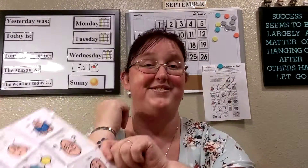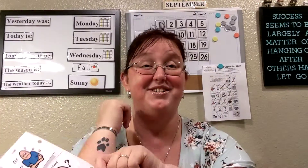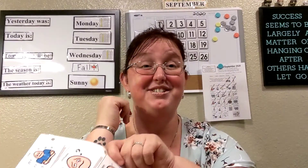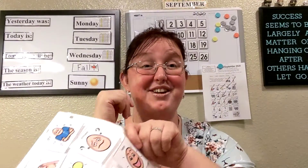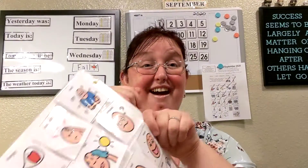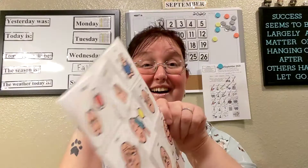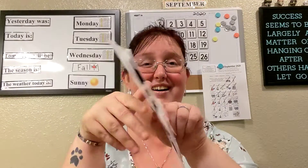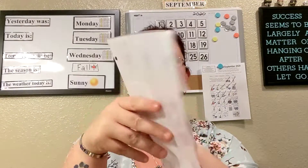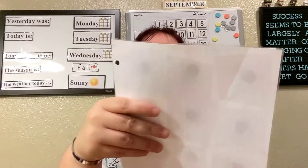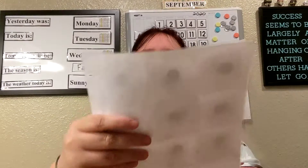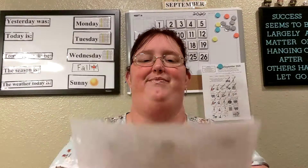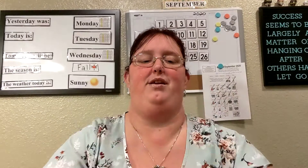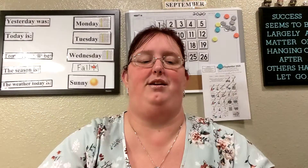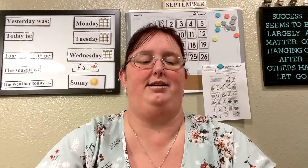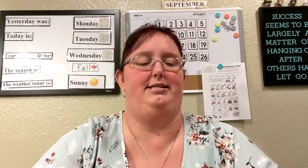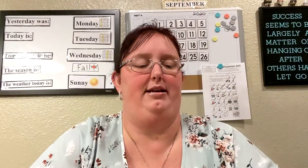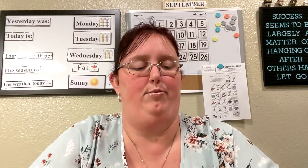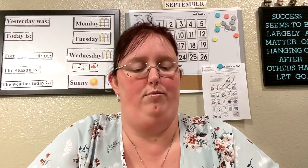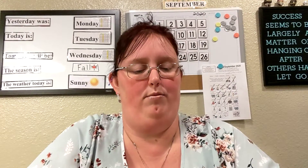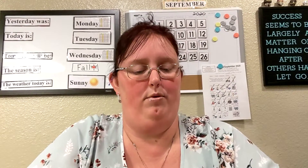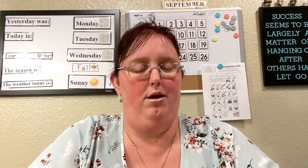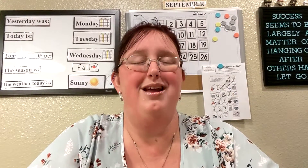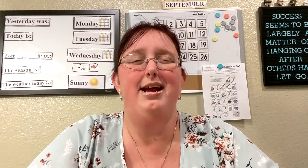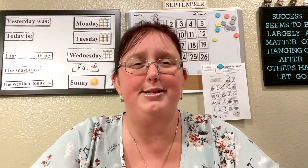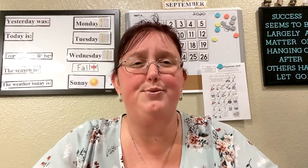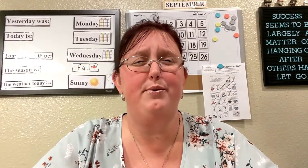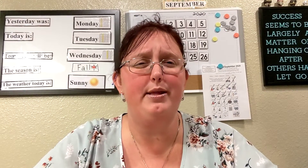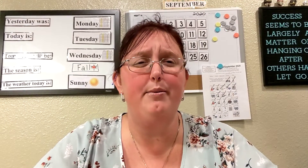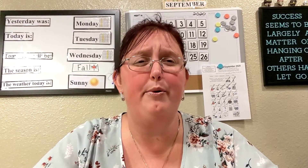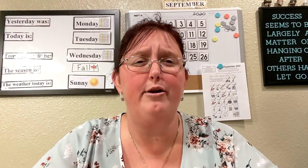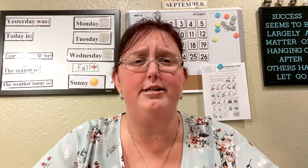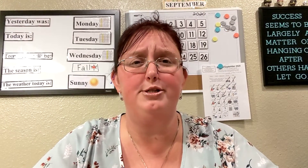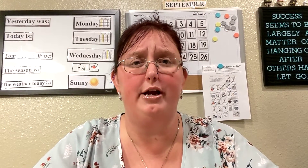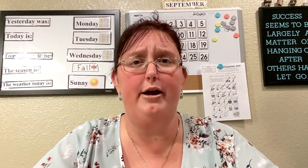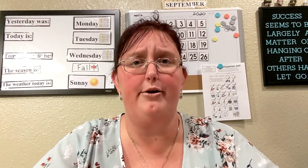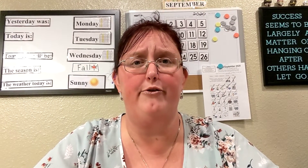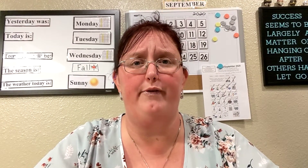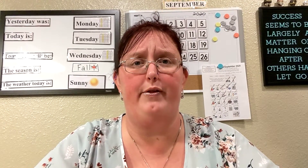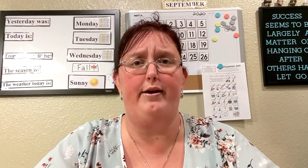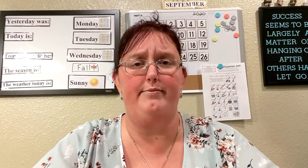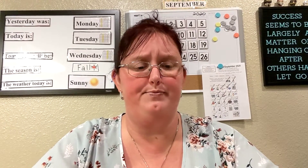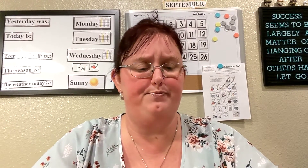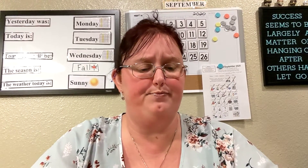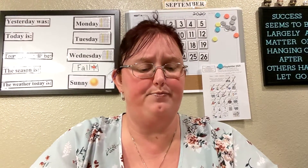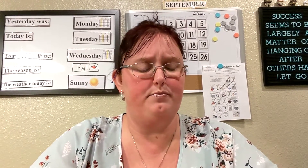Good job. Awesome. It's really important to share how you're feeling.